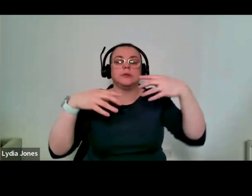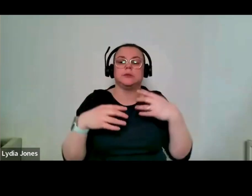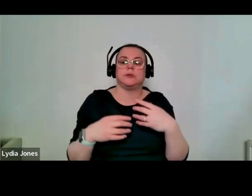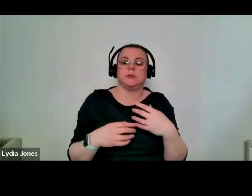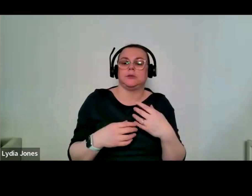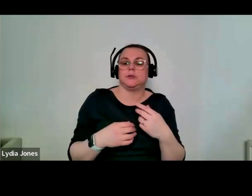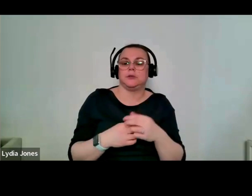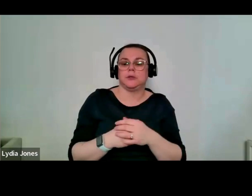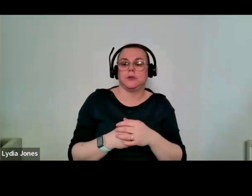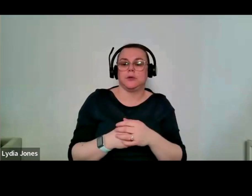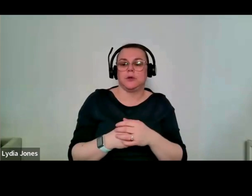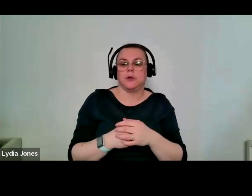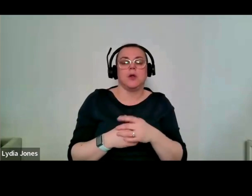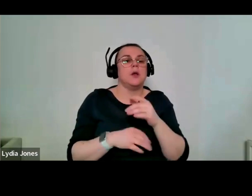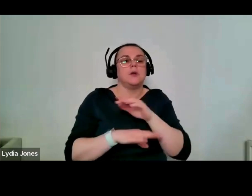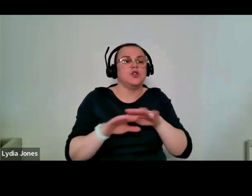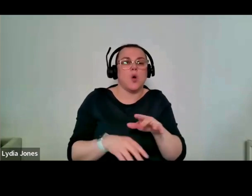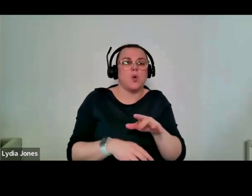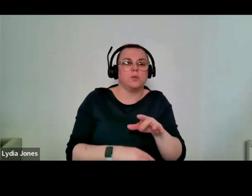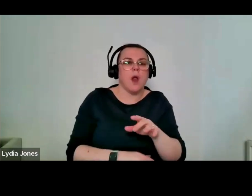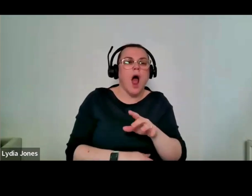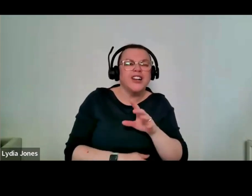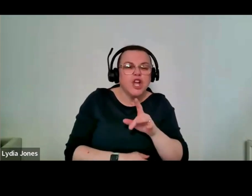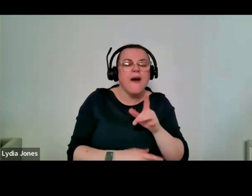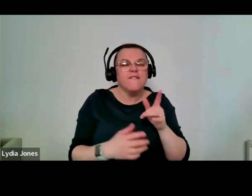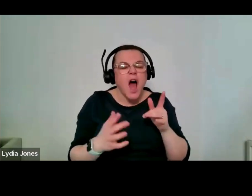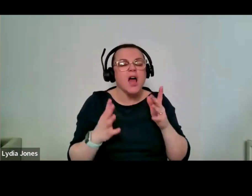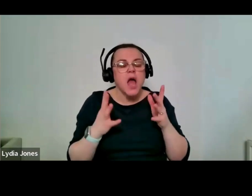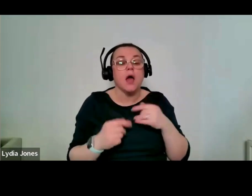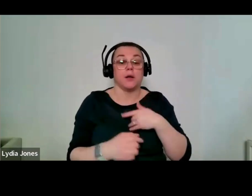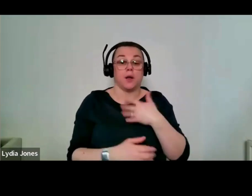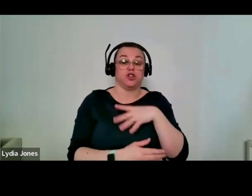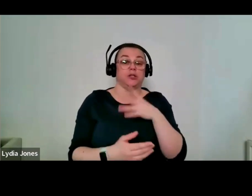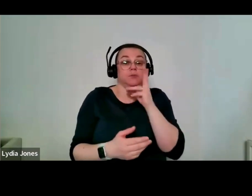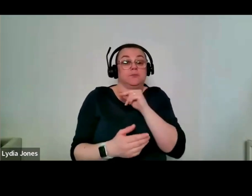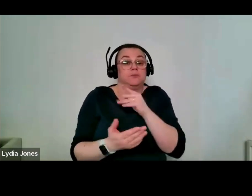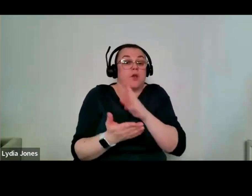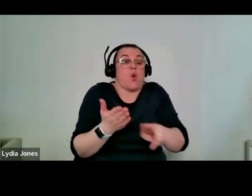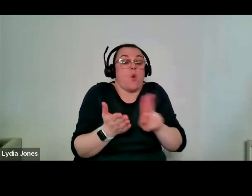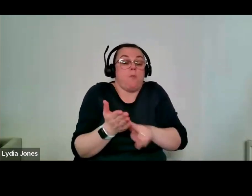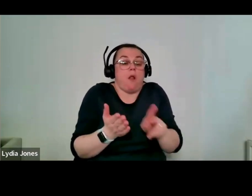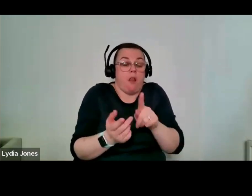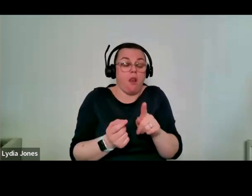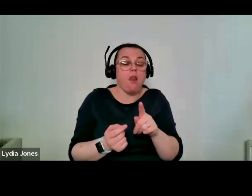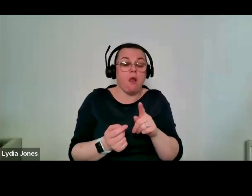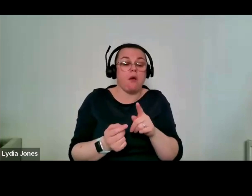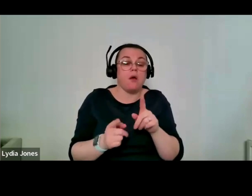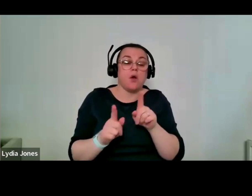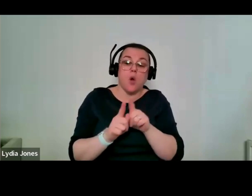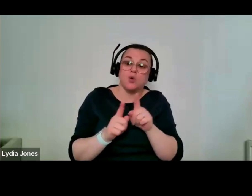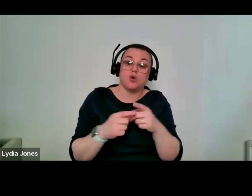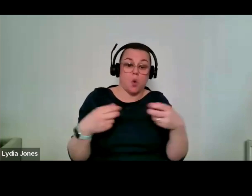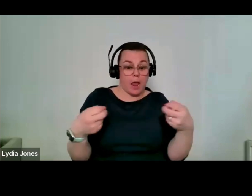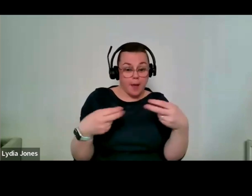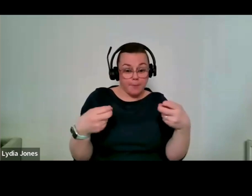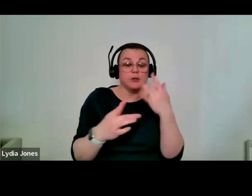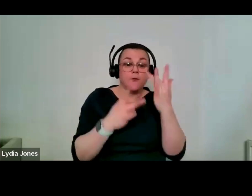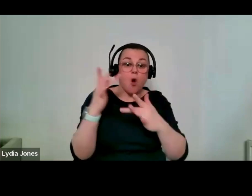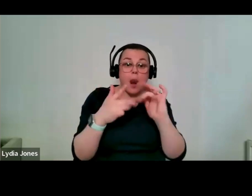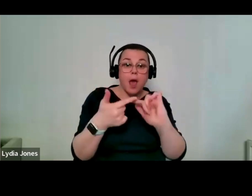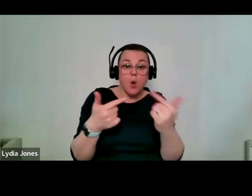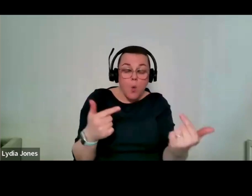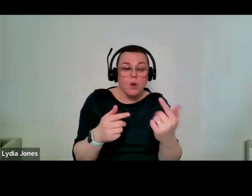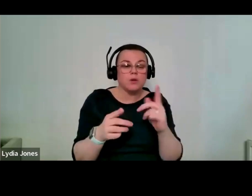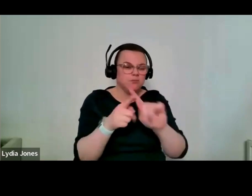people not to over enunciate words when they're speaking, and the captions for online calls and so on.